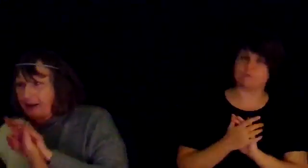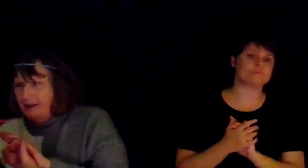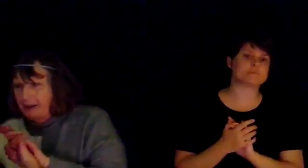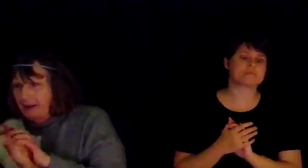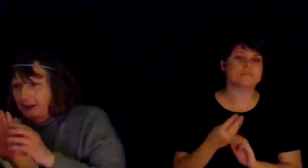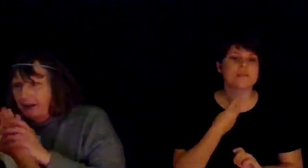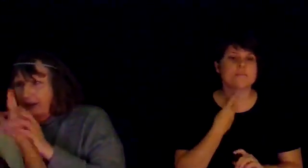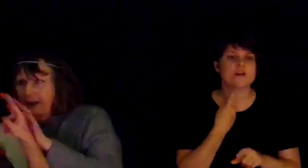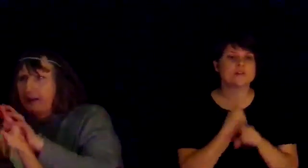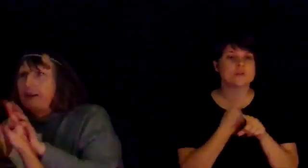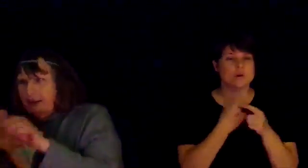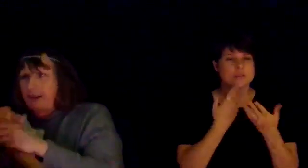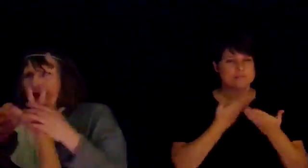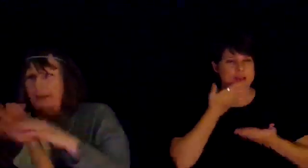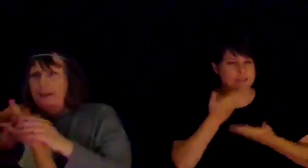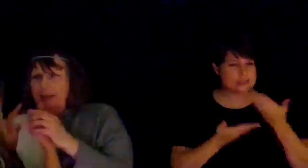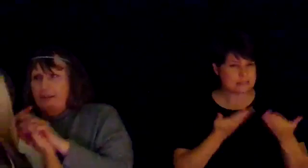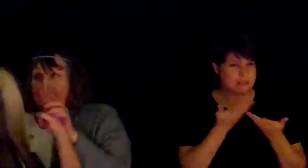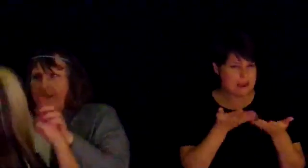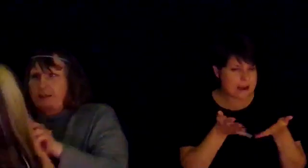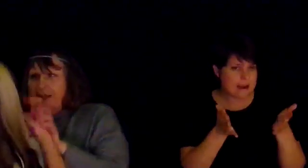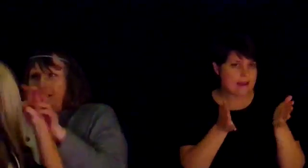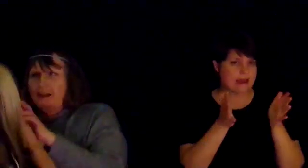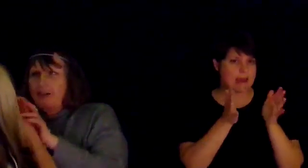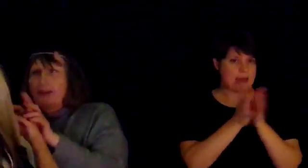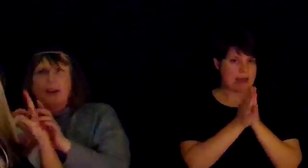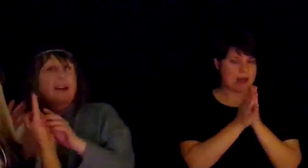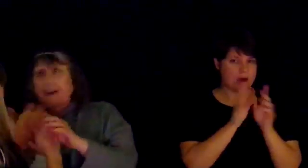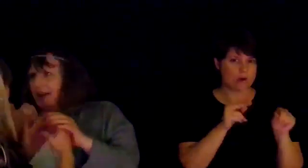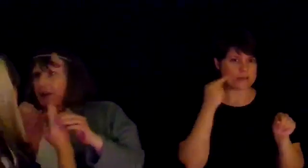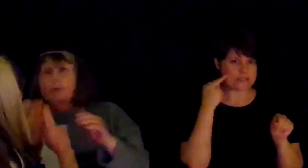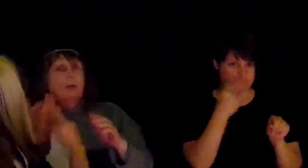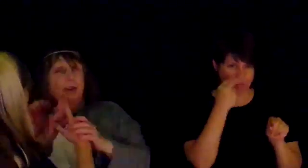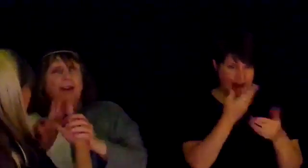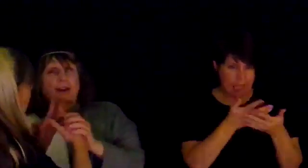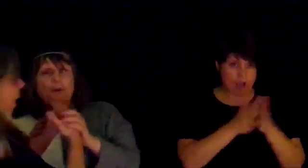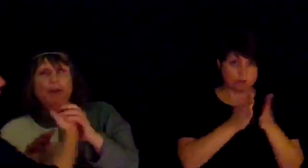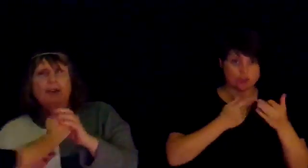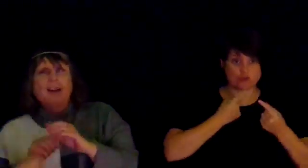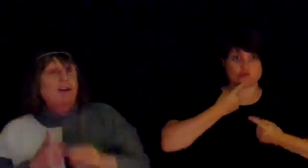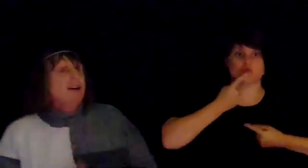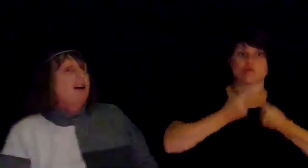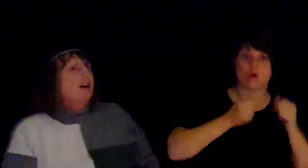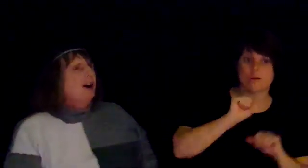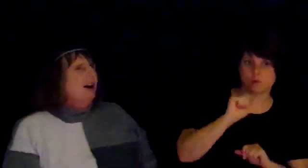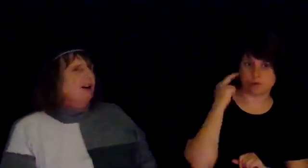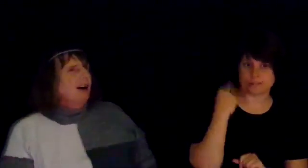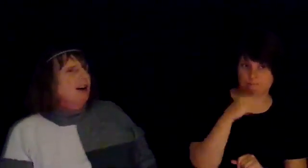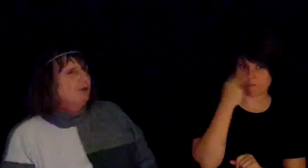just explain how you explain the deafblind. Okay, yeah, good point. Yeah, good point. Yeah.